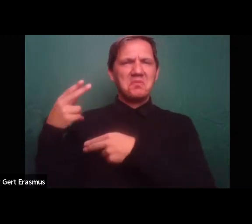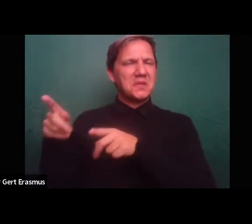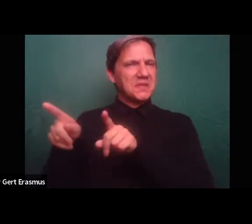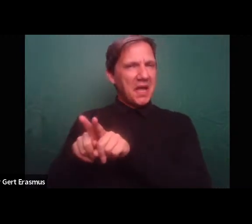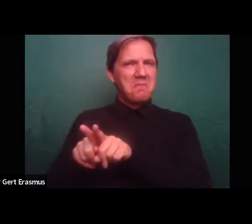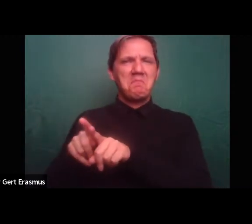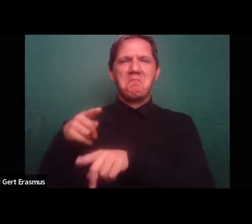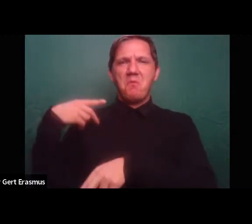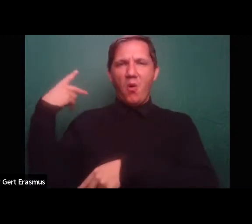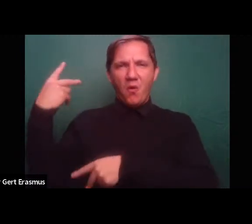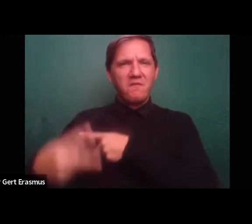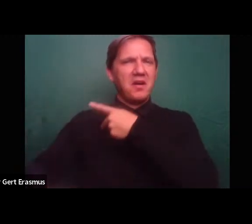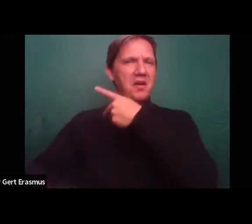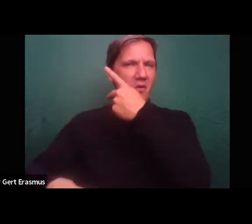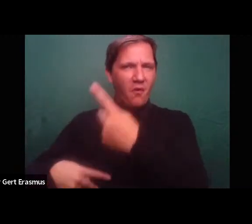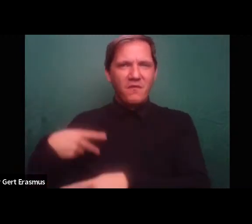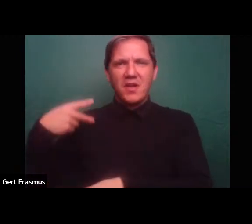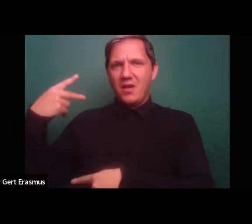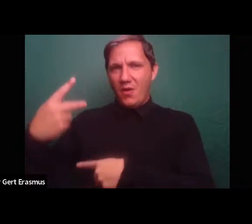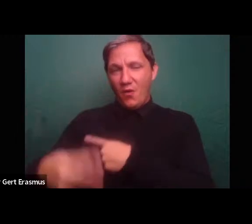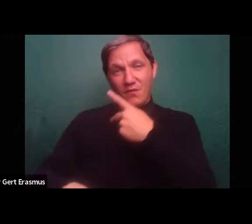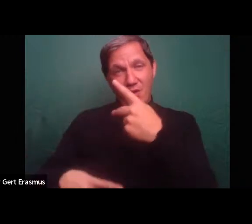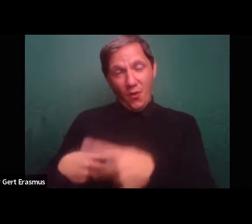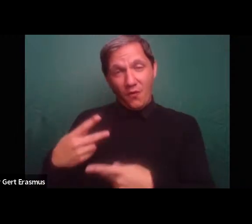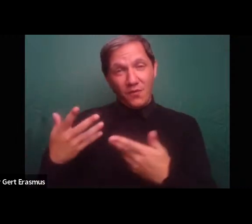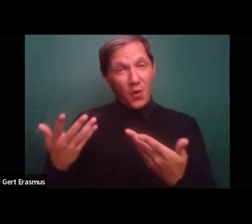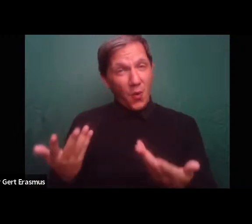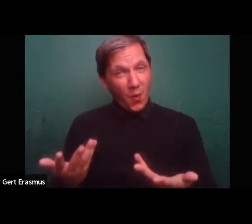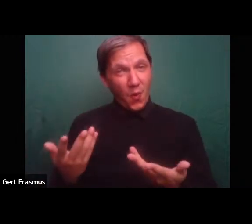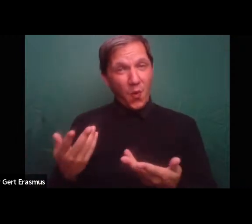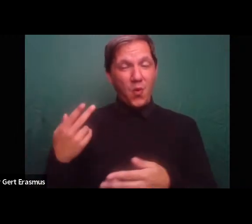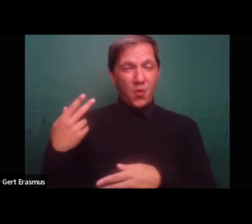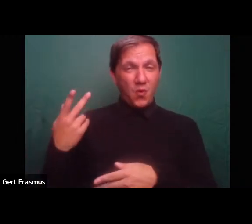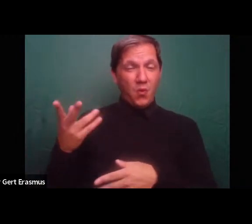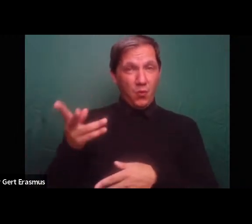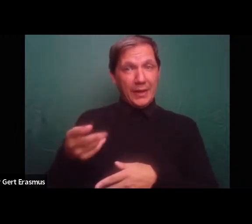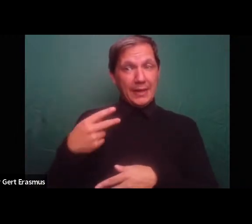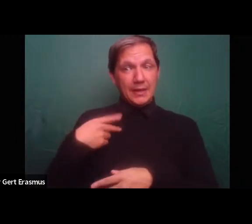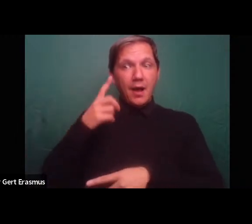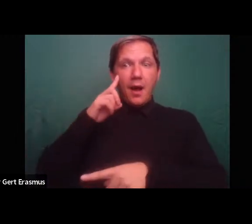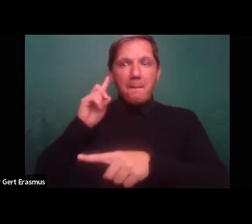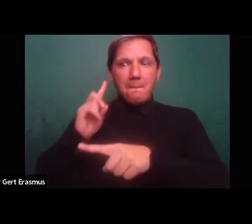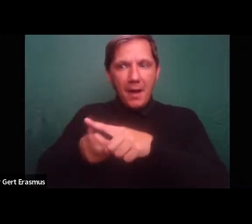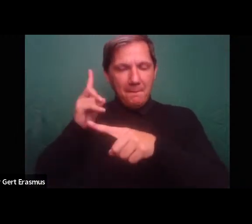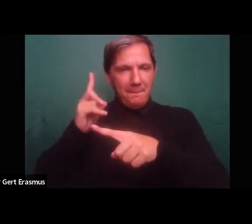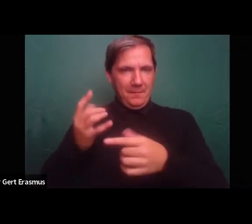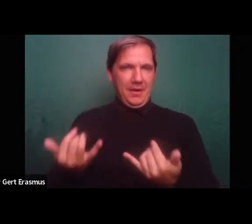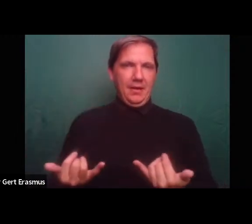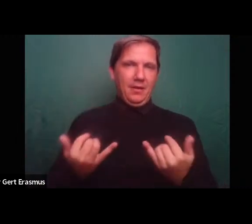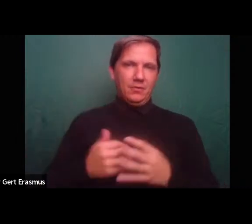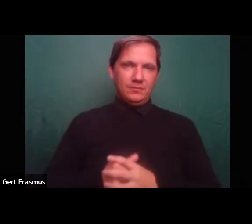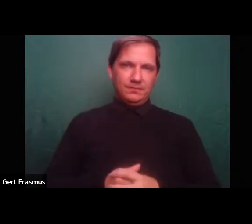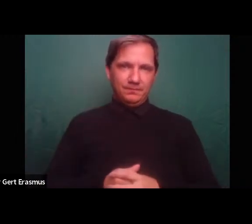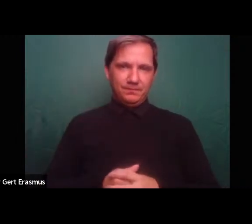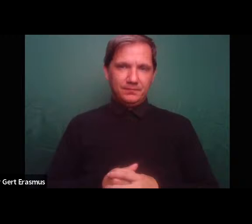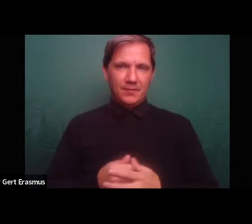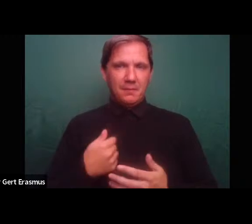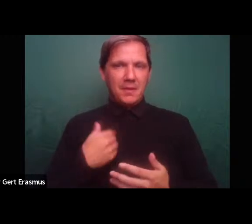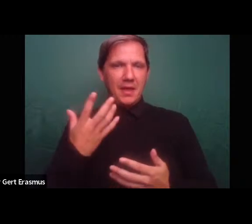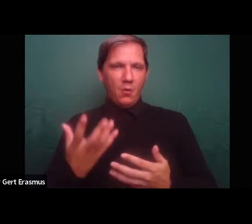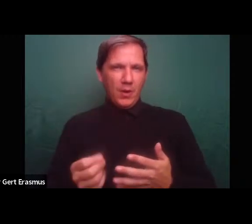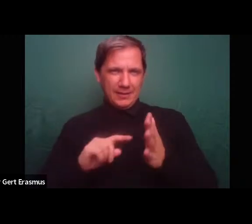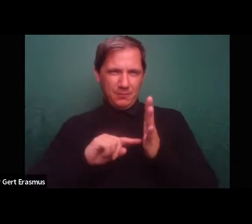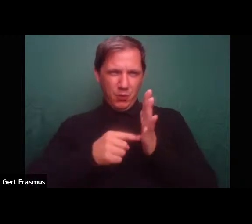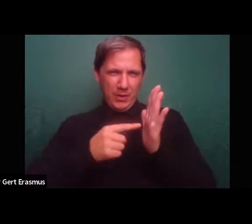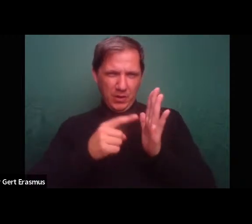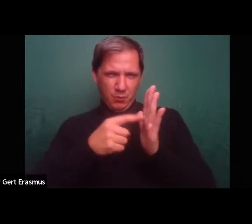or rather it is history being highlighted. There are 7 points that I'll quickly like